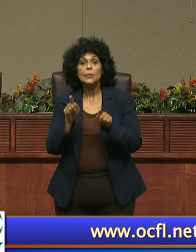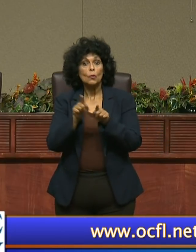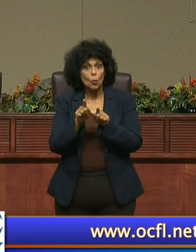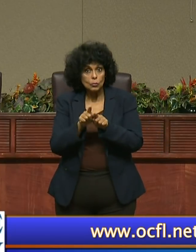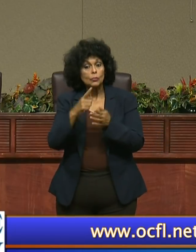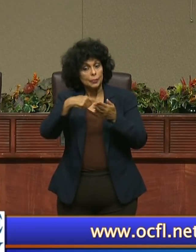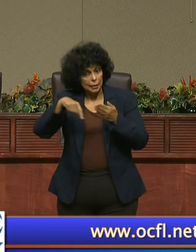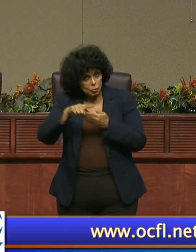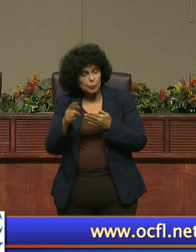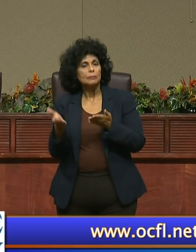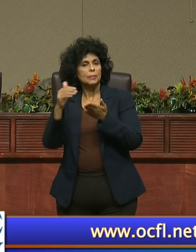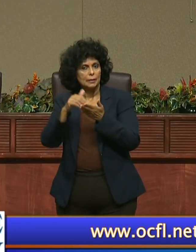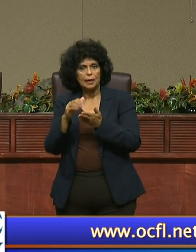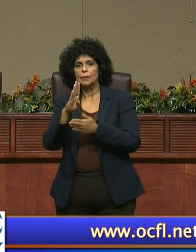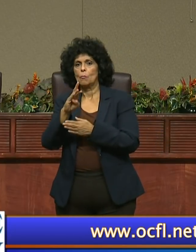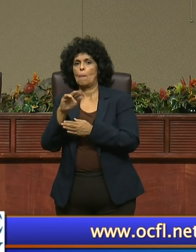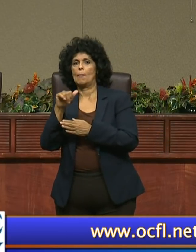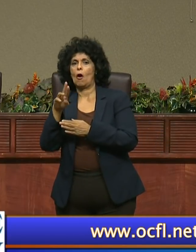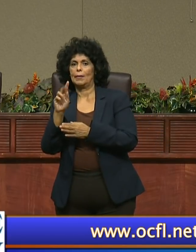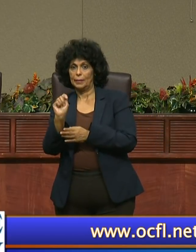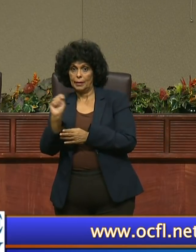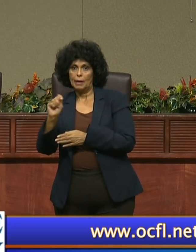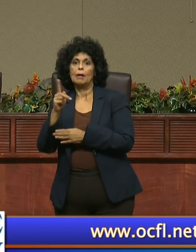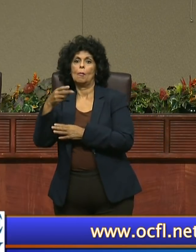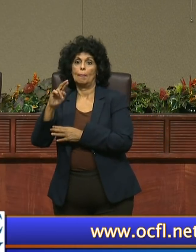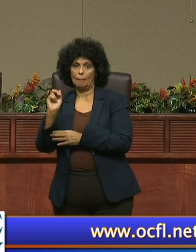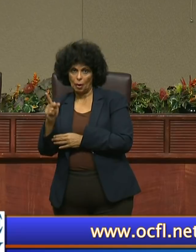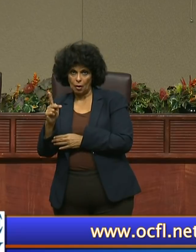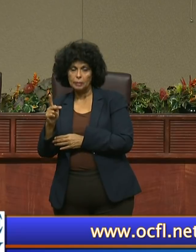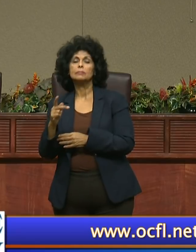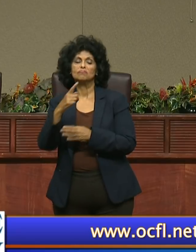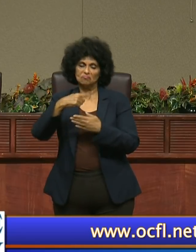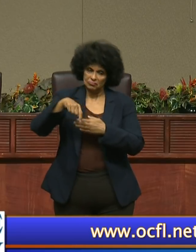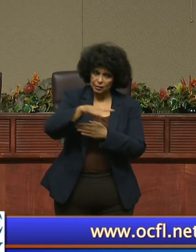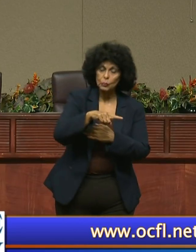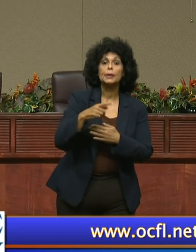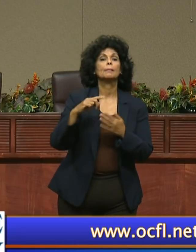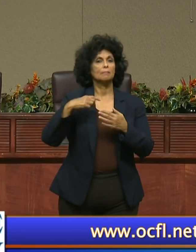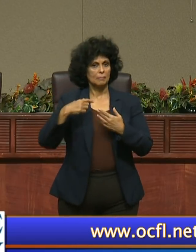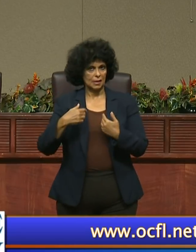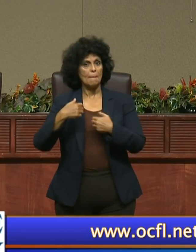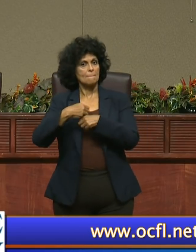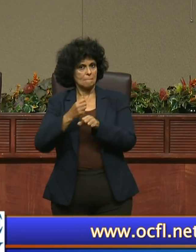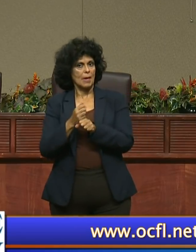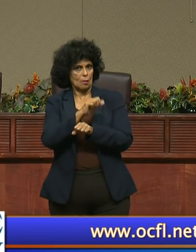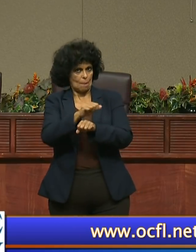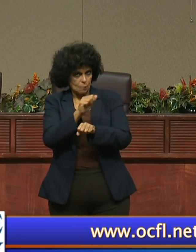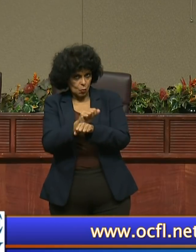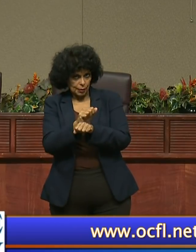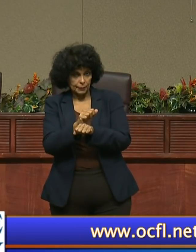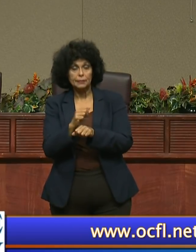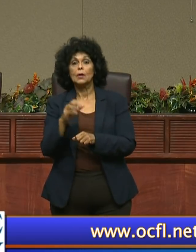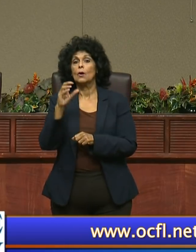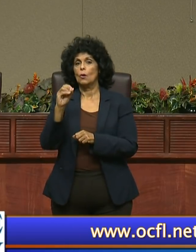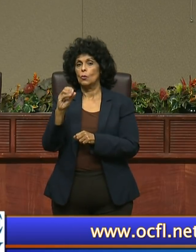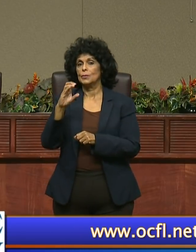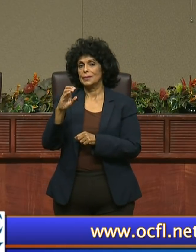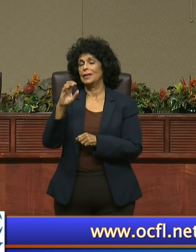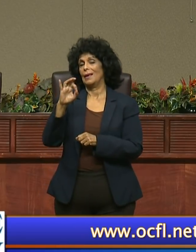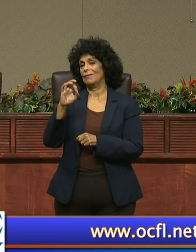next week, and appointments will be made for that as well. And you can sign up for tests at